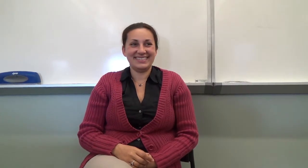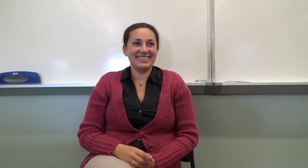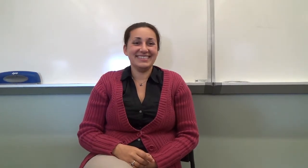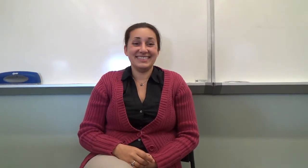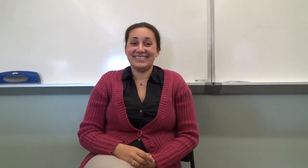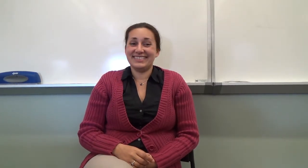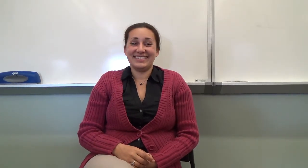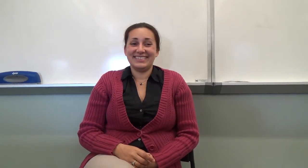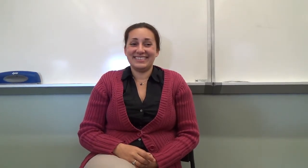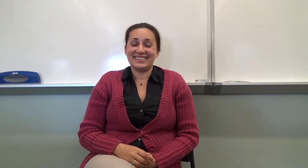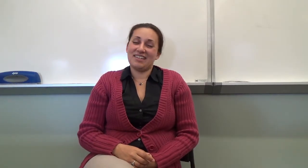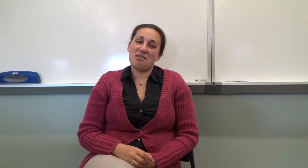37.